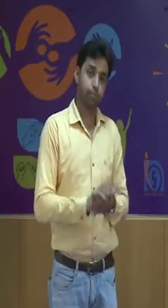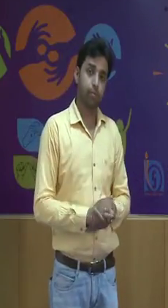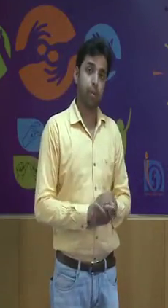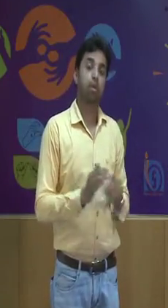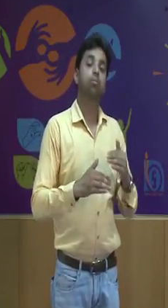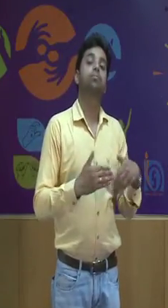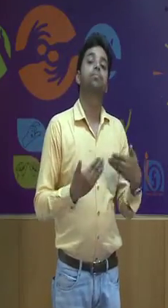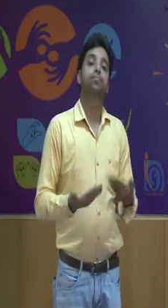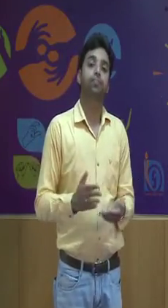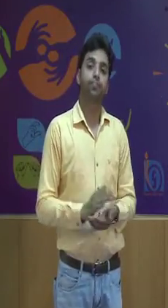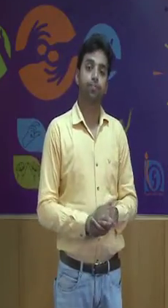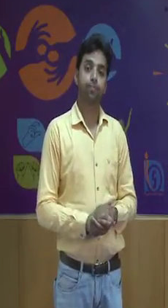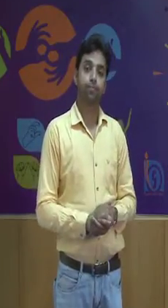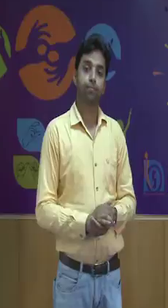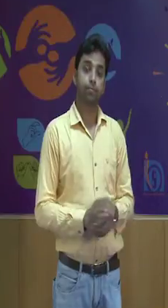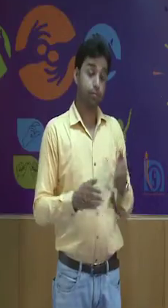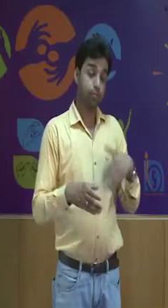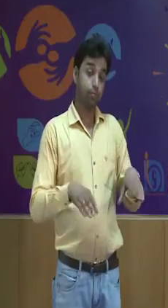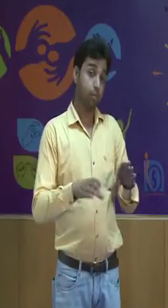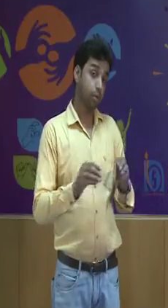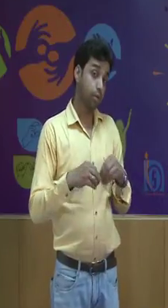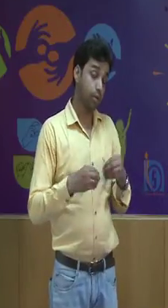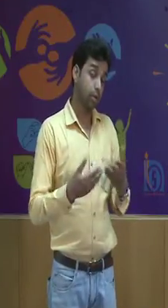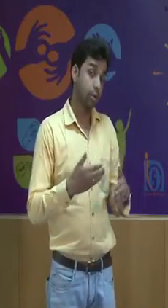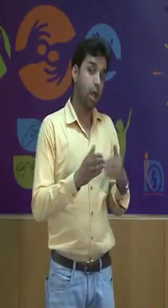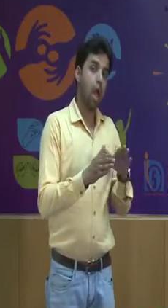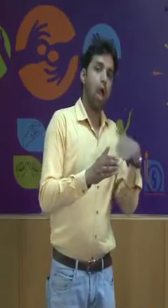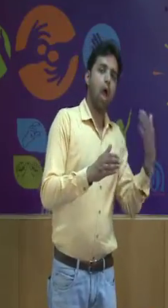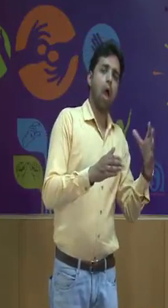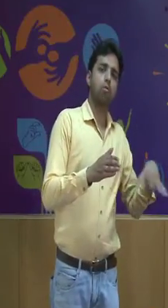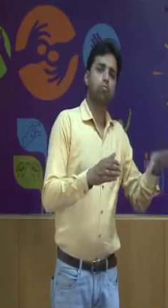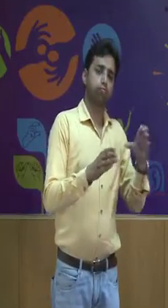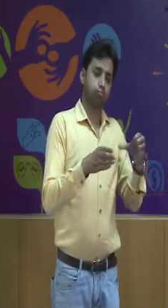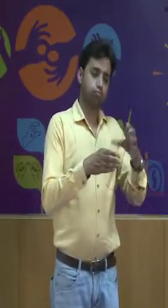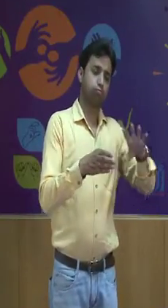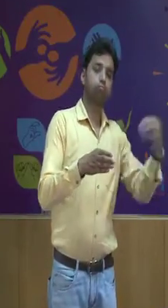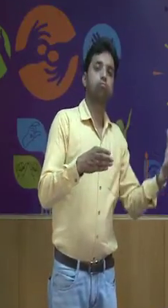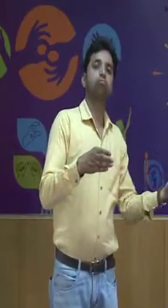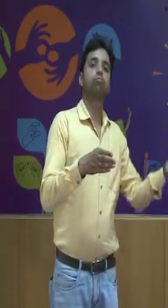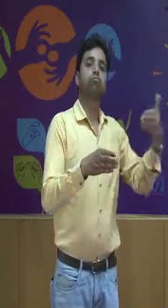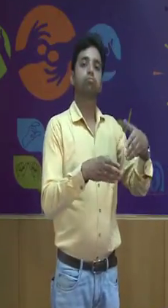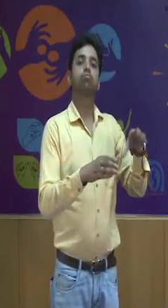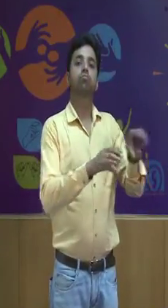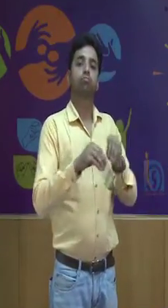In fact, they were considered outside the society.